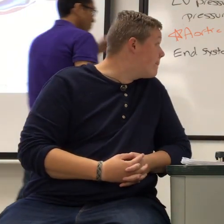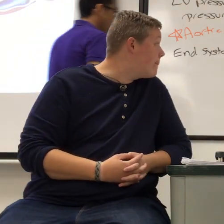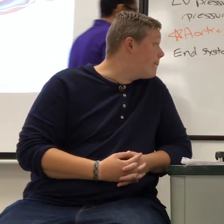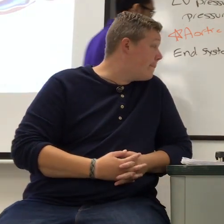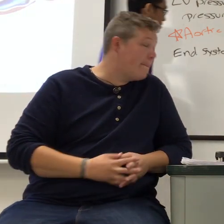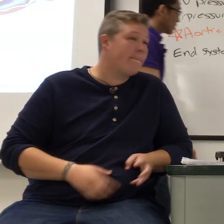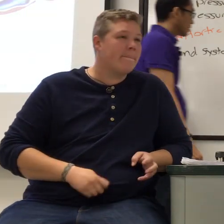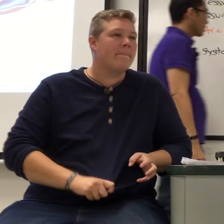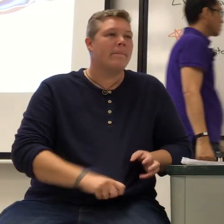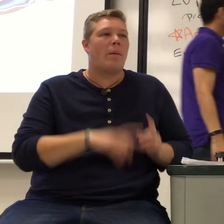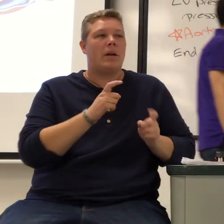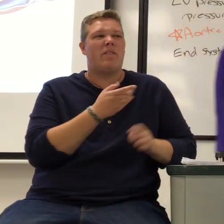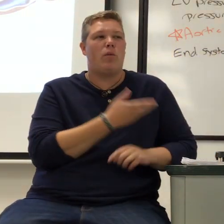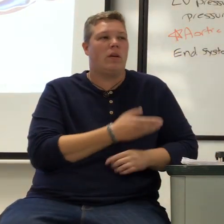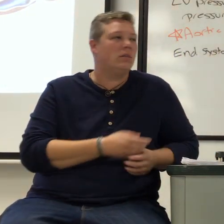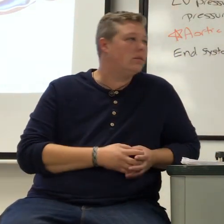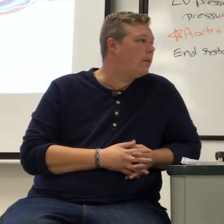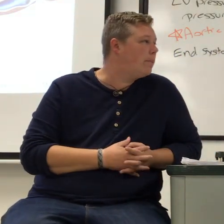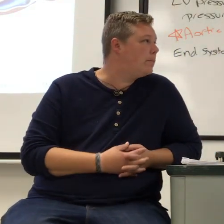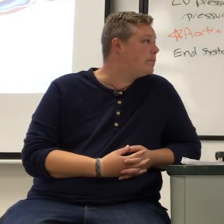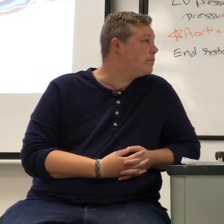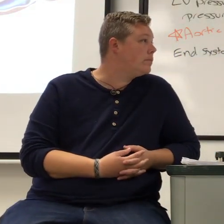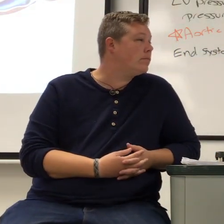Let me give you this.